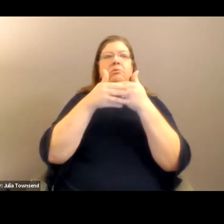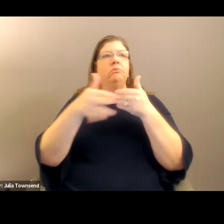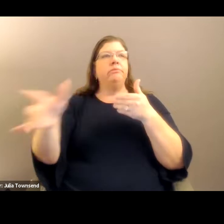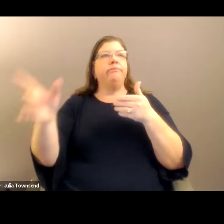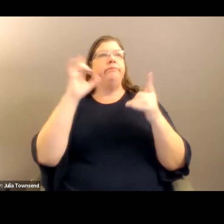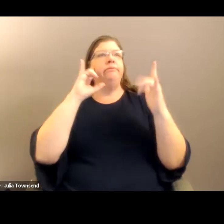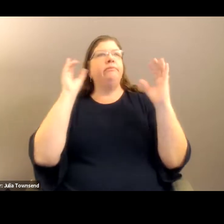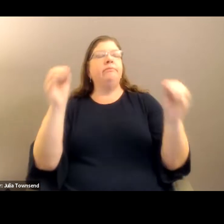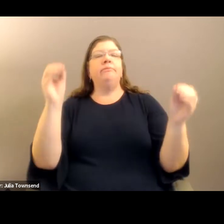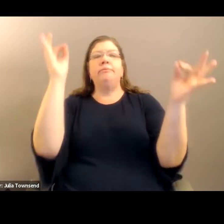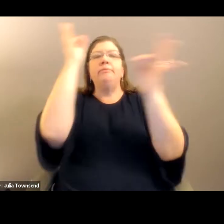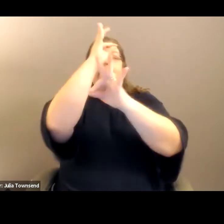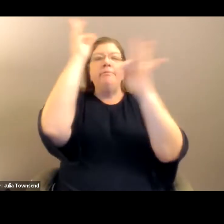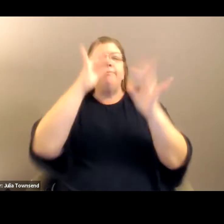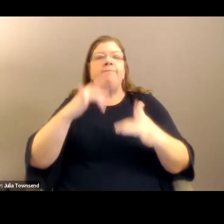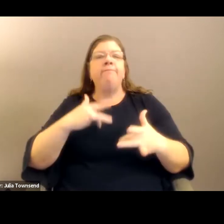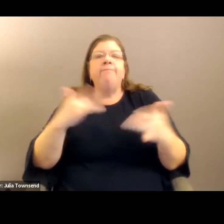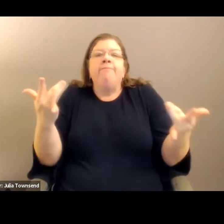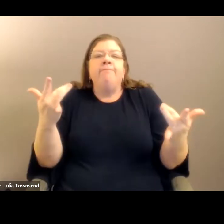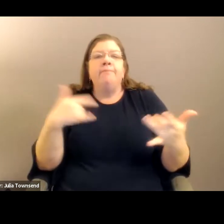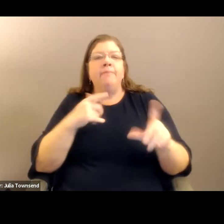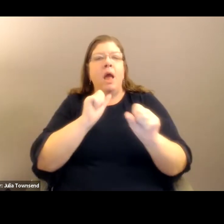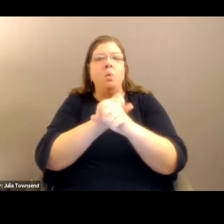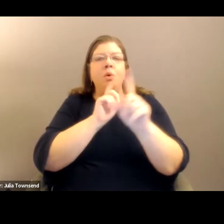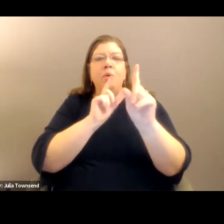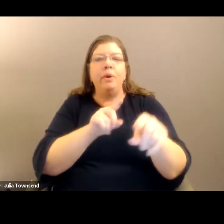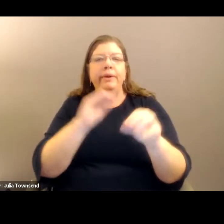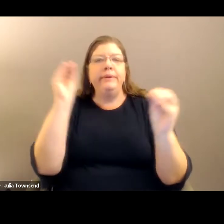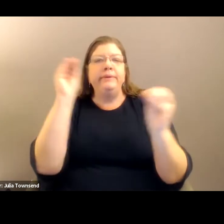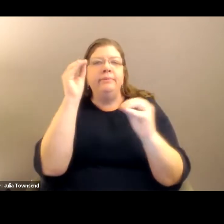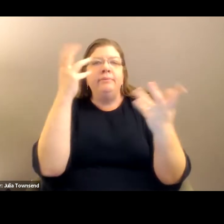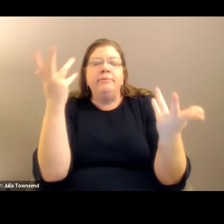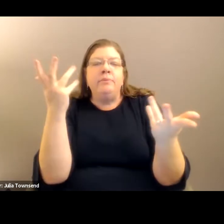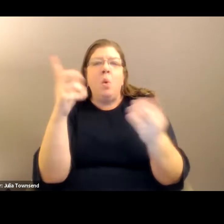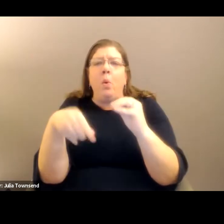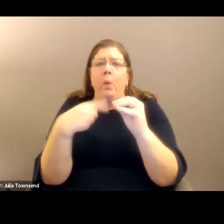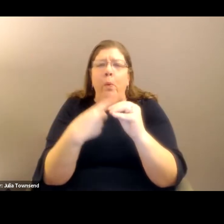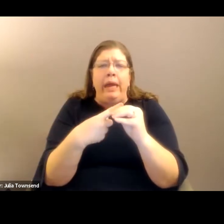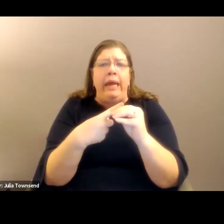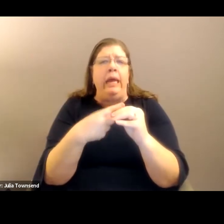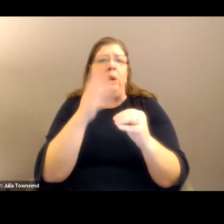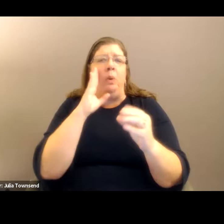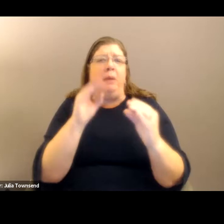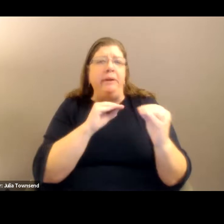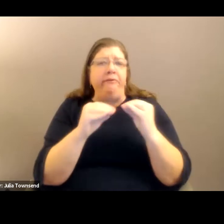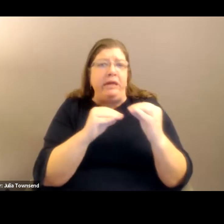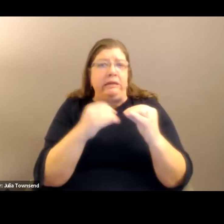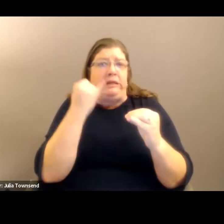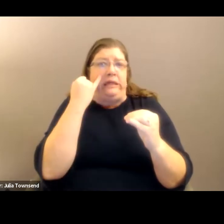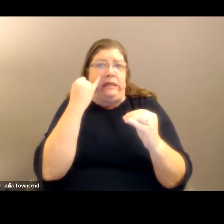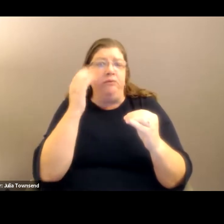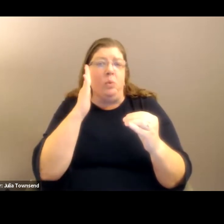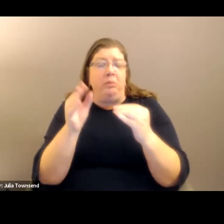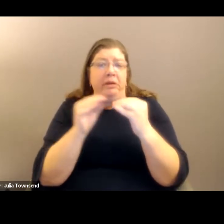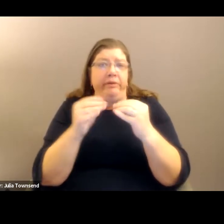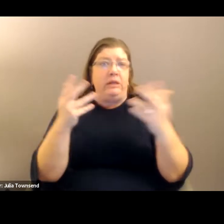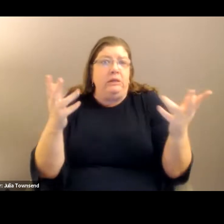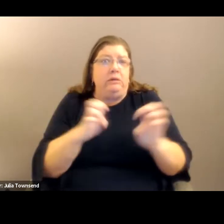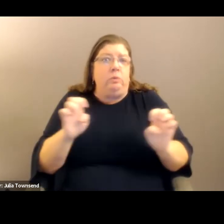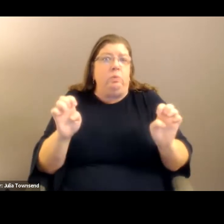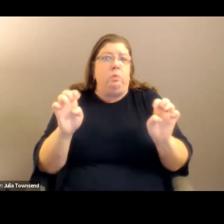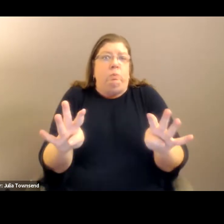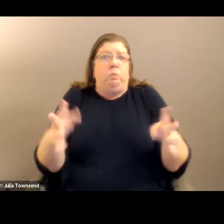what the status of my work orders is and when, if at all, they're ever going to get fixed.